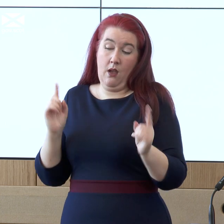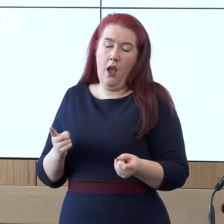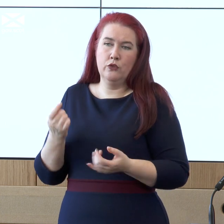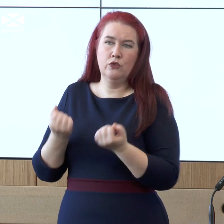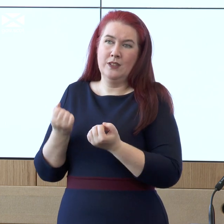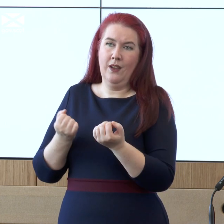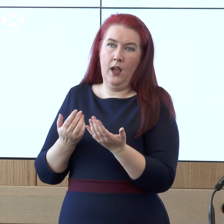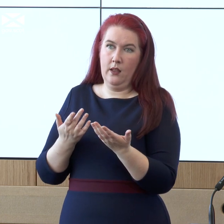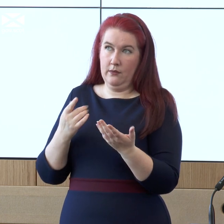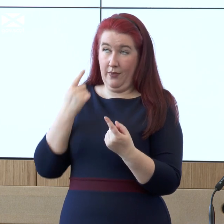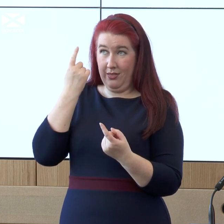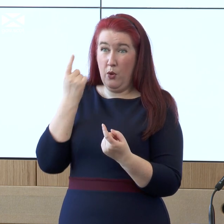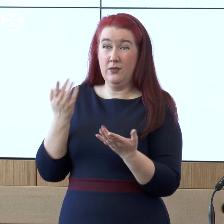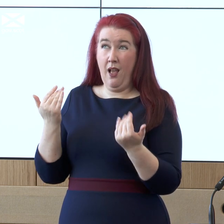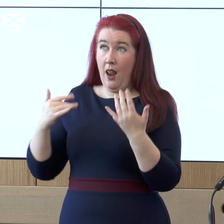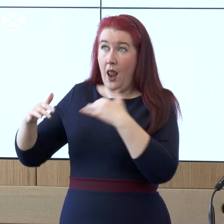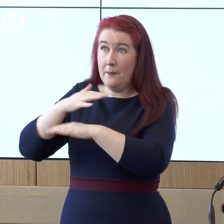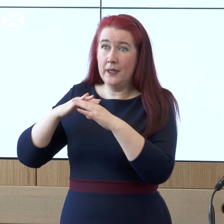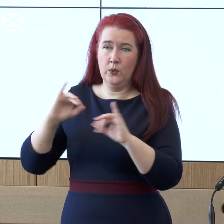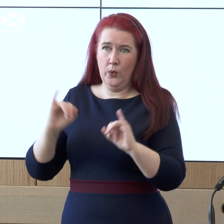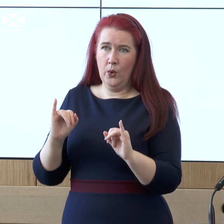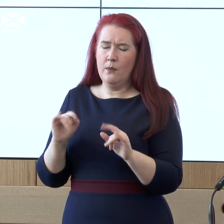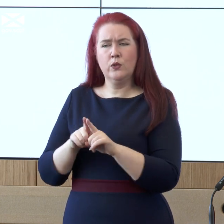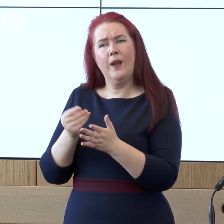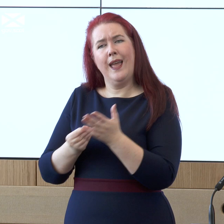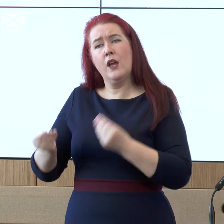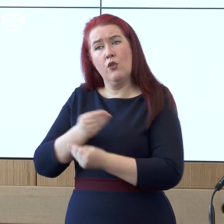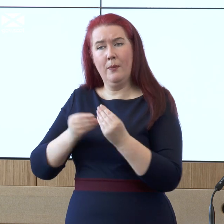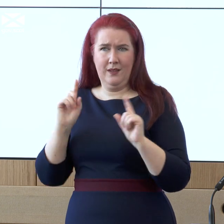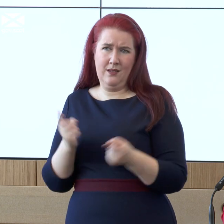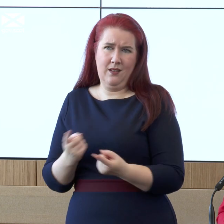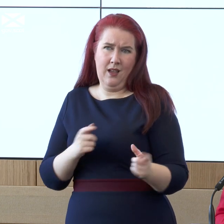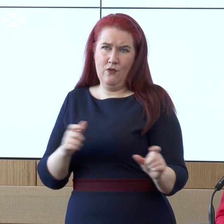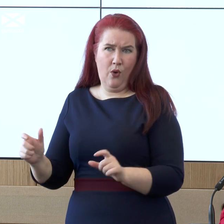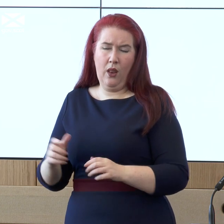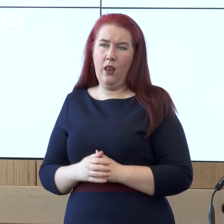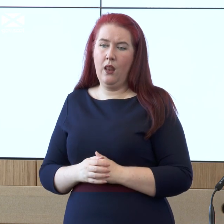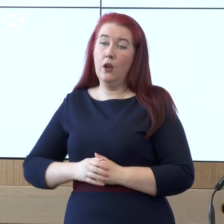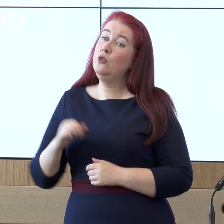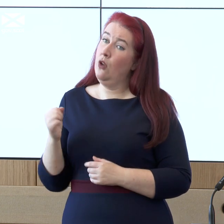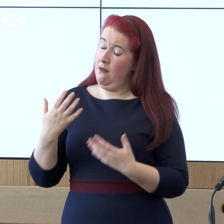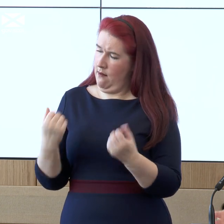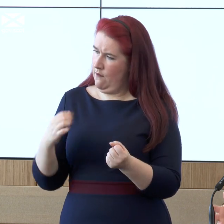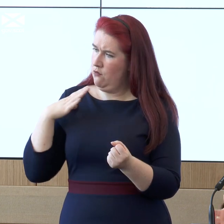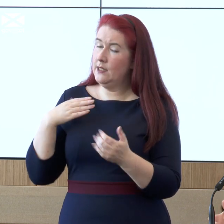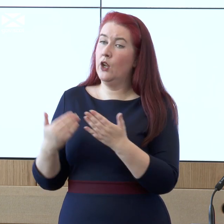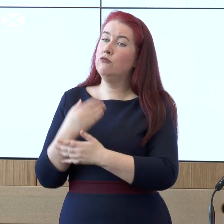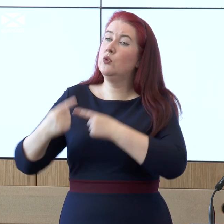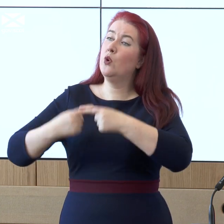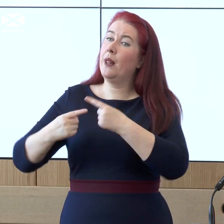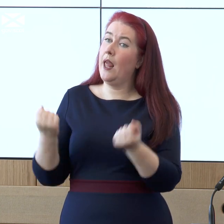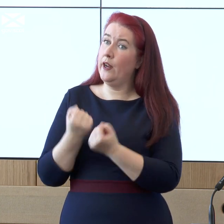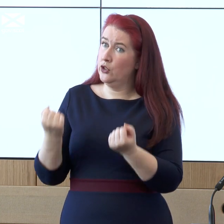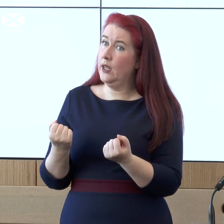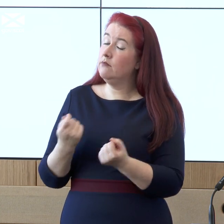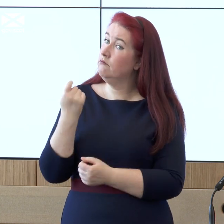it cannot be justified economically either. In Scotland, we already have a highly advanced renewable energy industry. Nearly